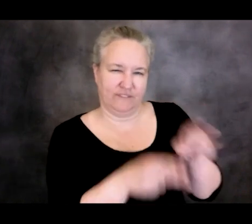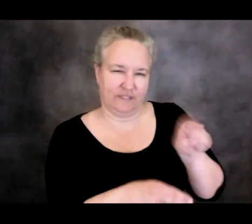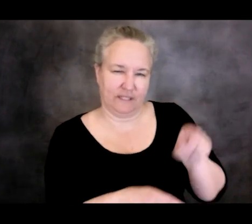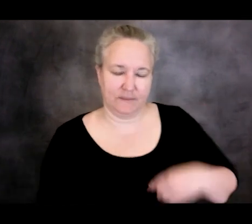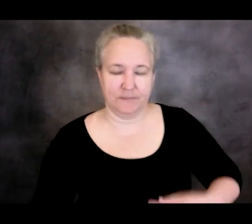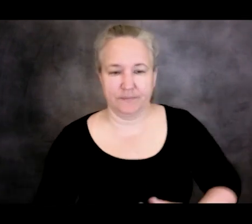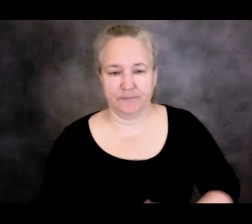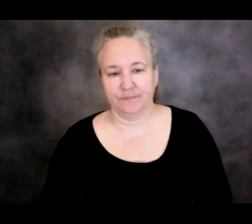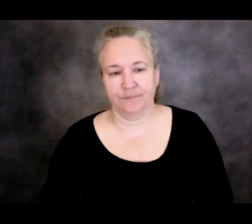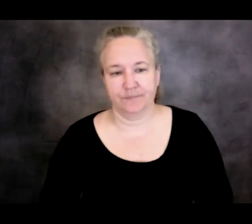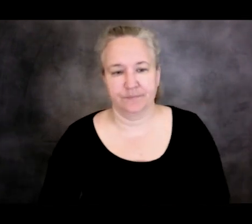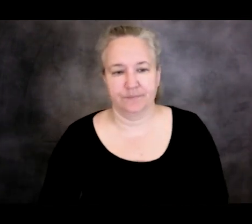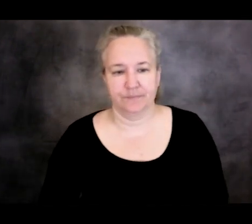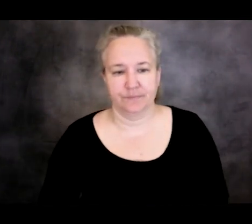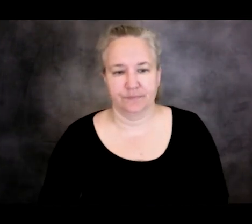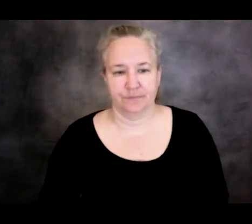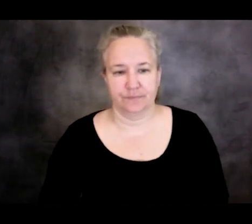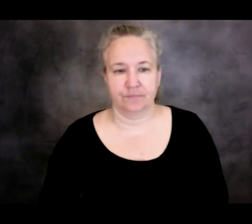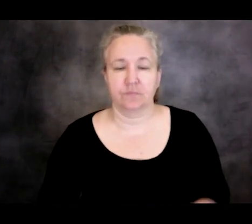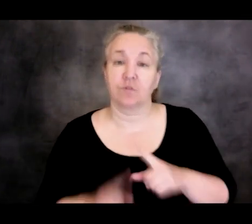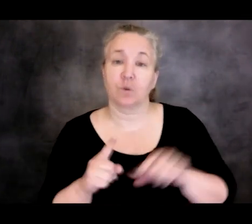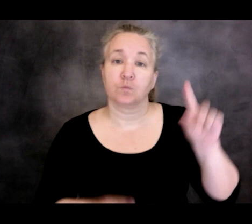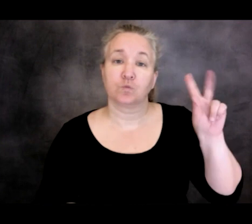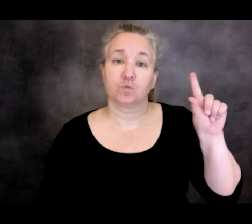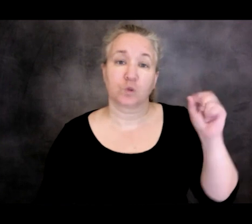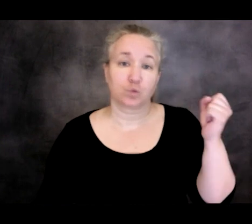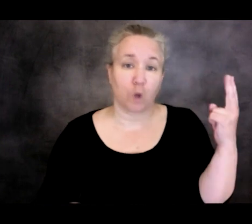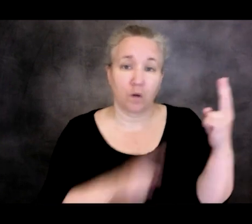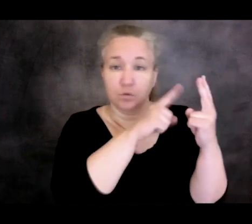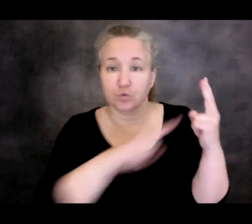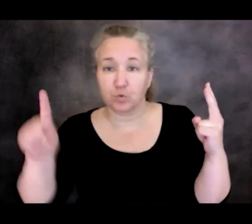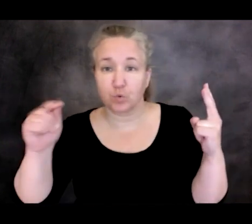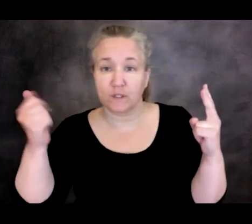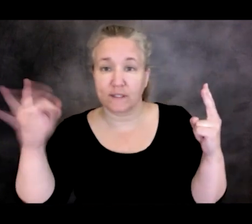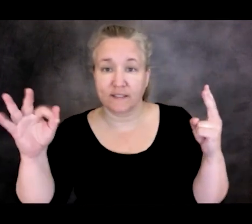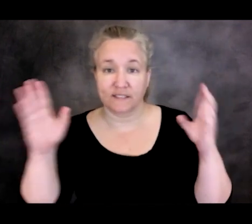briefly, from 2012 to 2019,